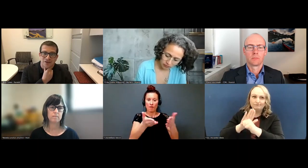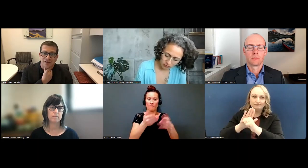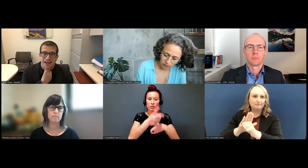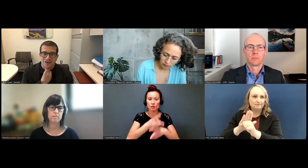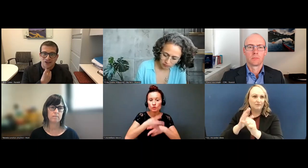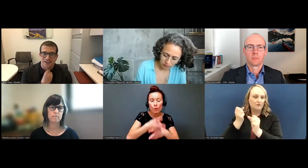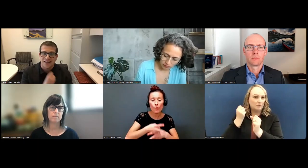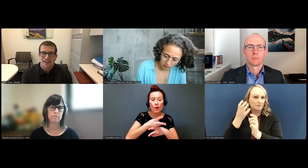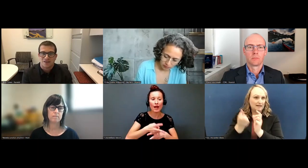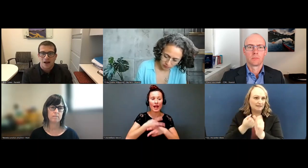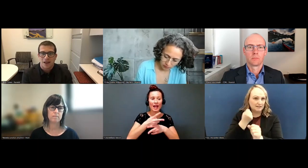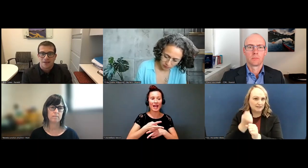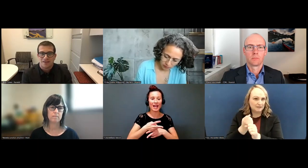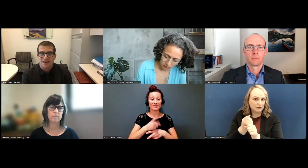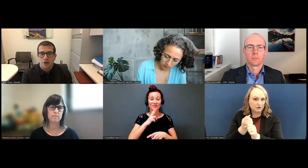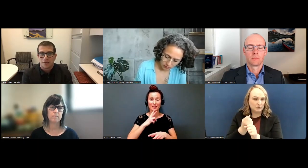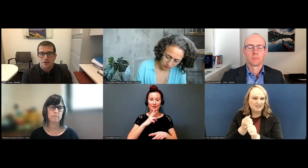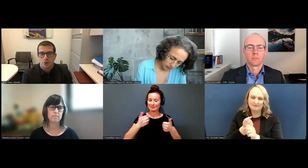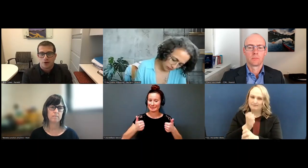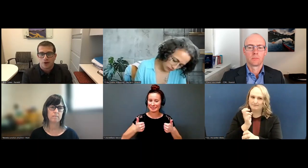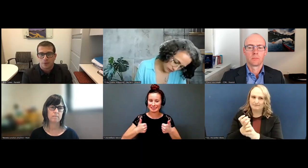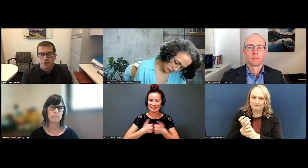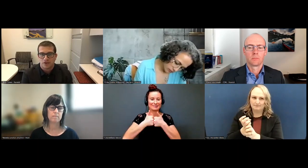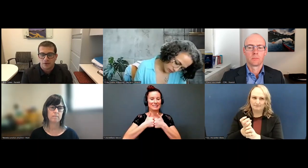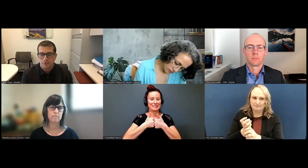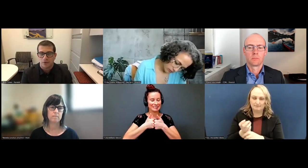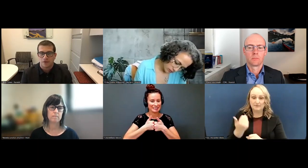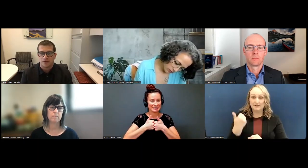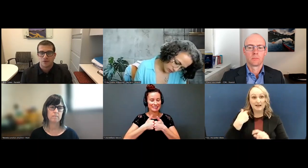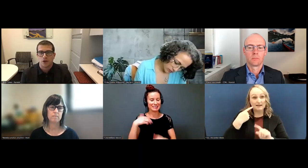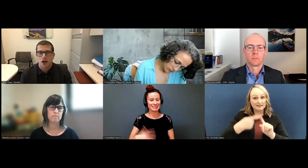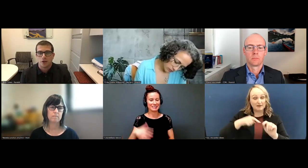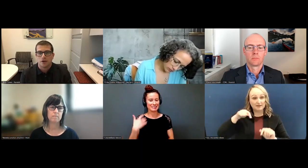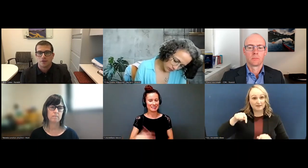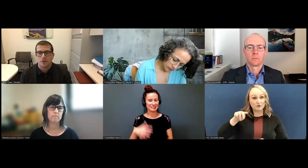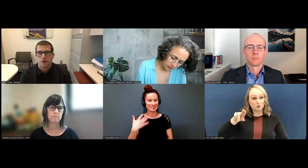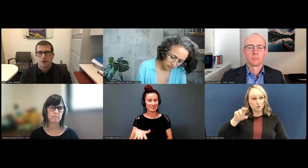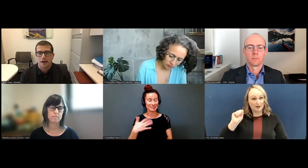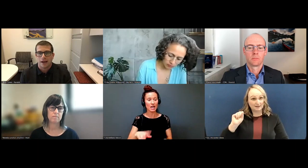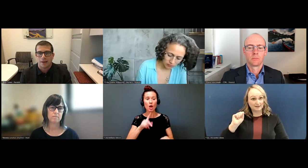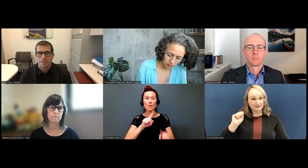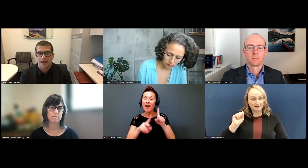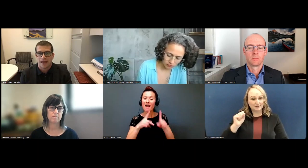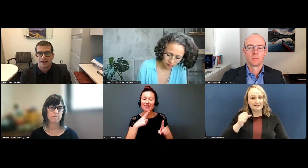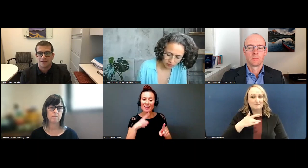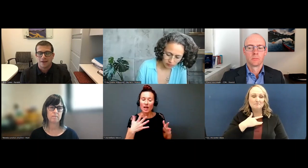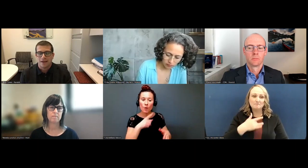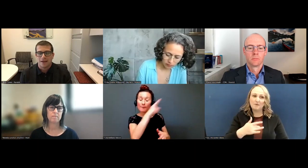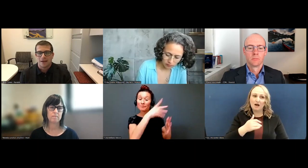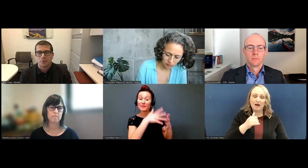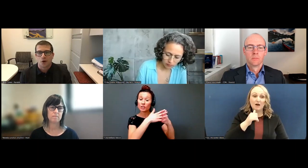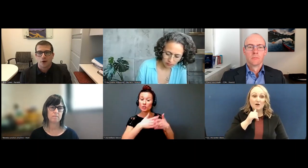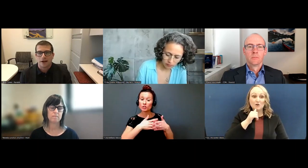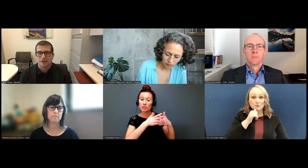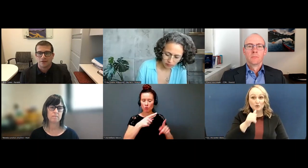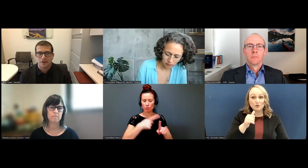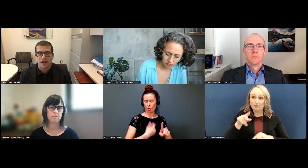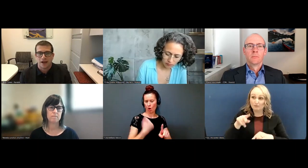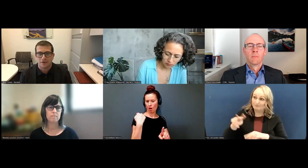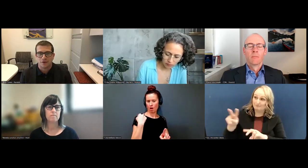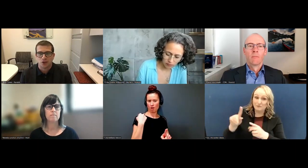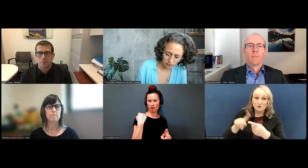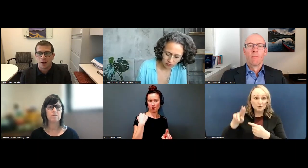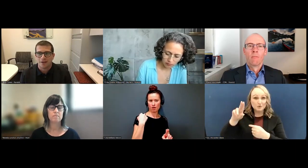It's interesting, just last month, south of the border, which most of us would not look for as